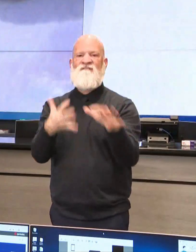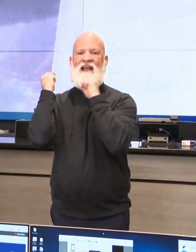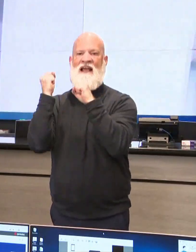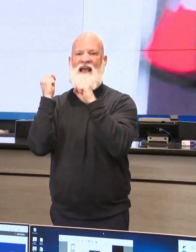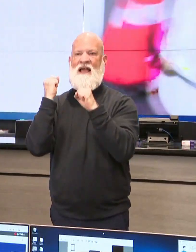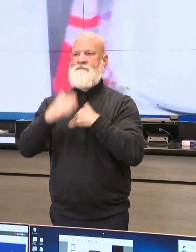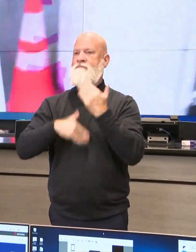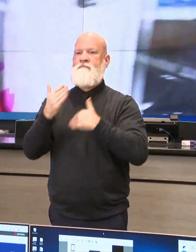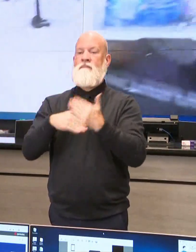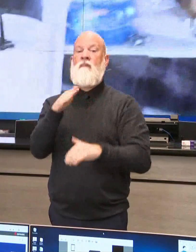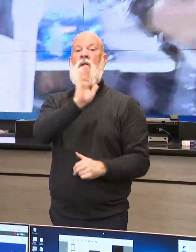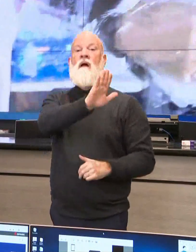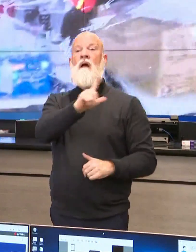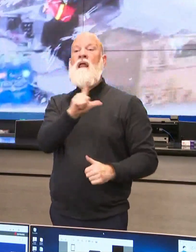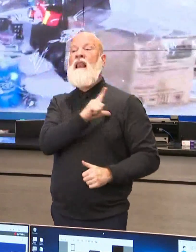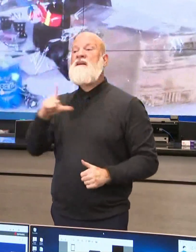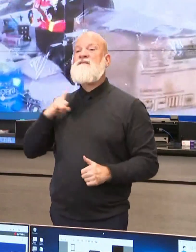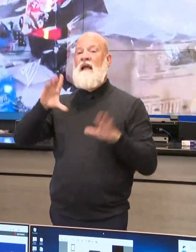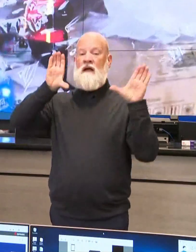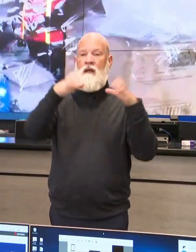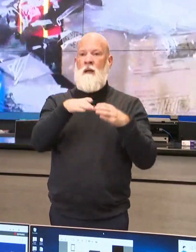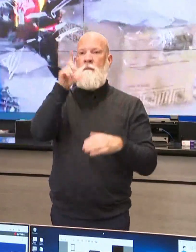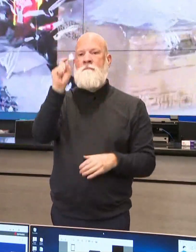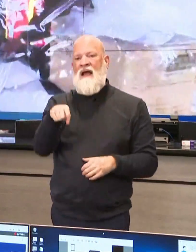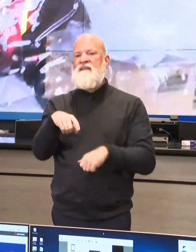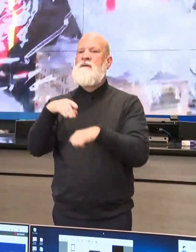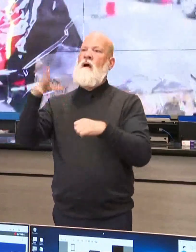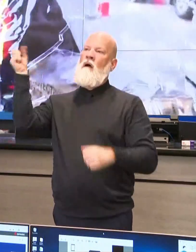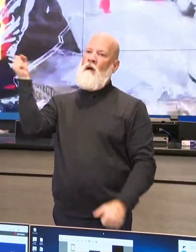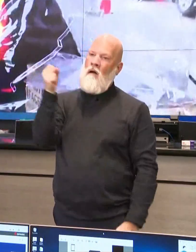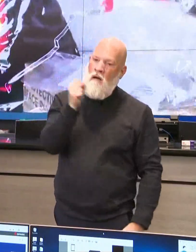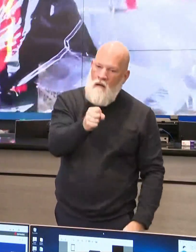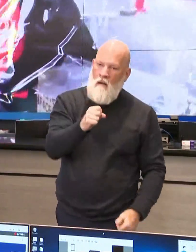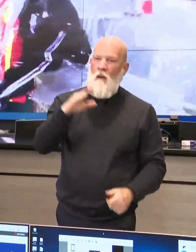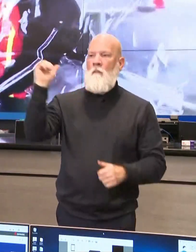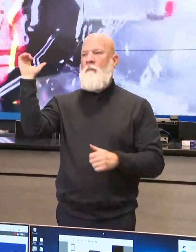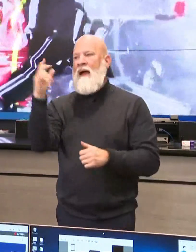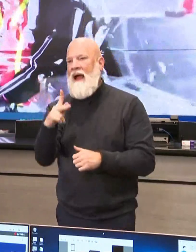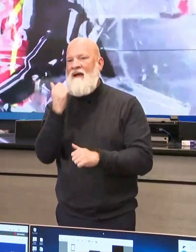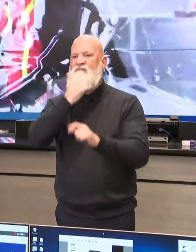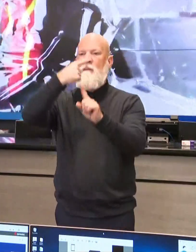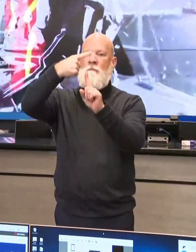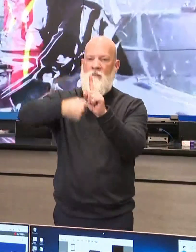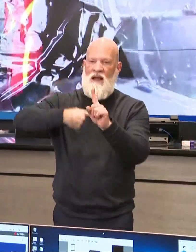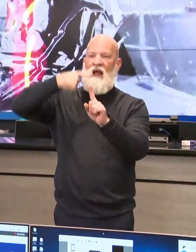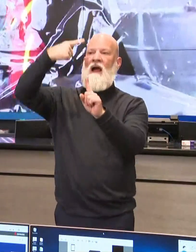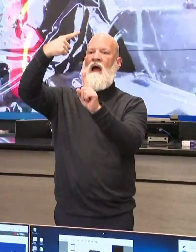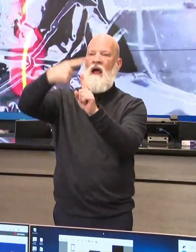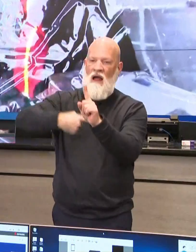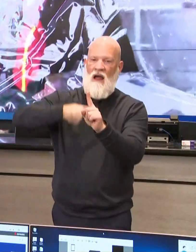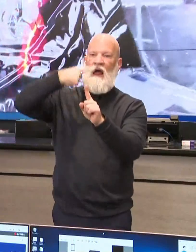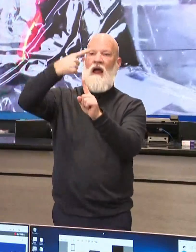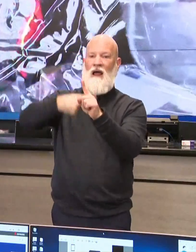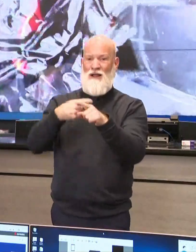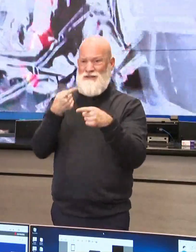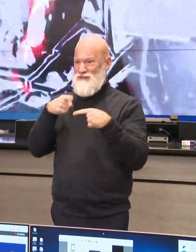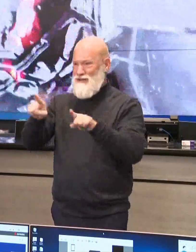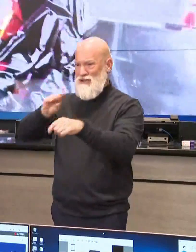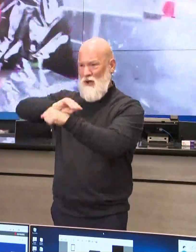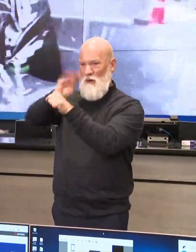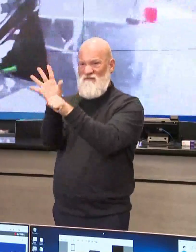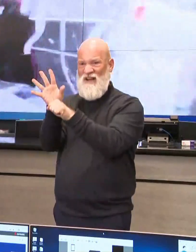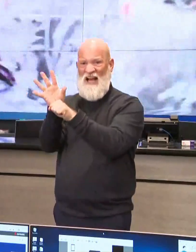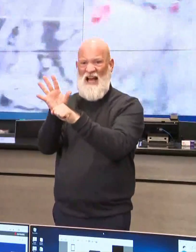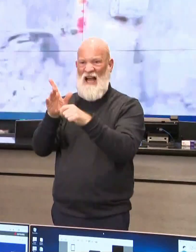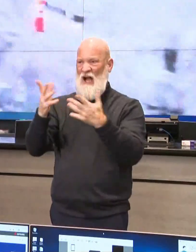global pandemic does not sound like a very good idea. I also have concerns that if you have a governor that